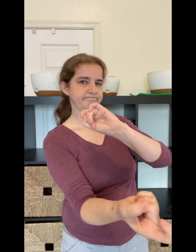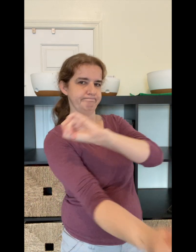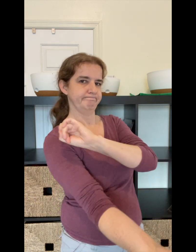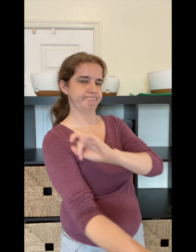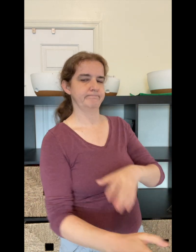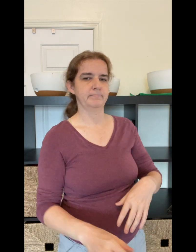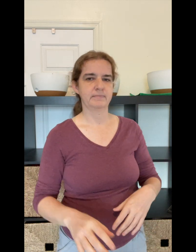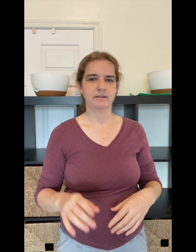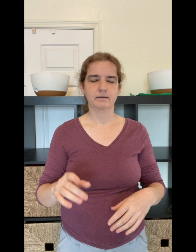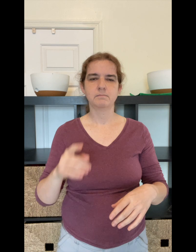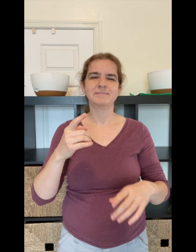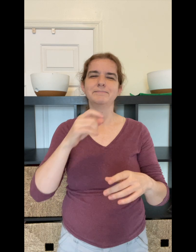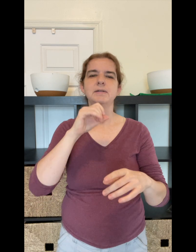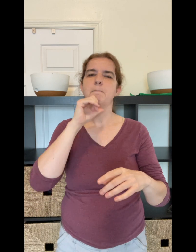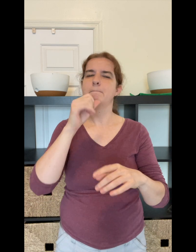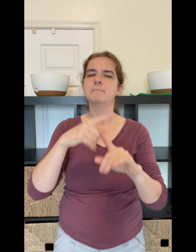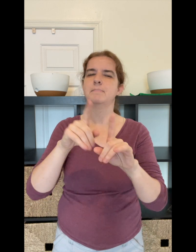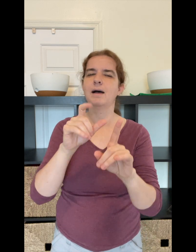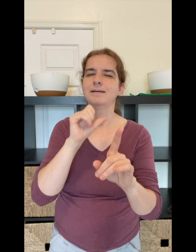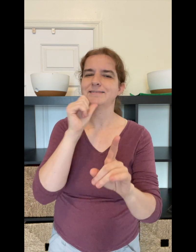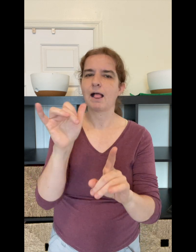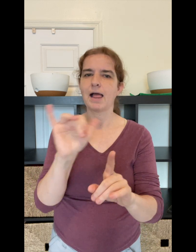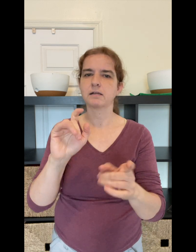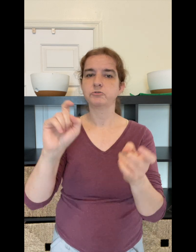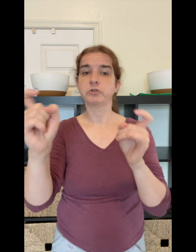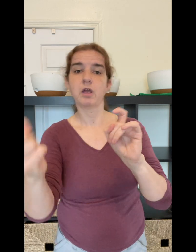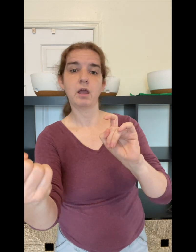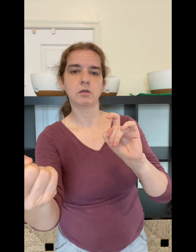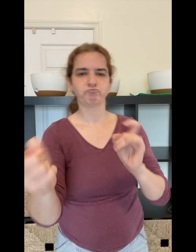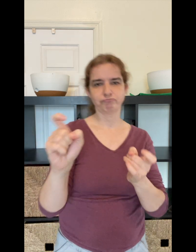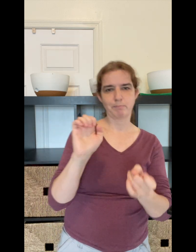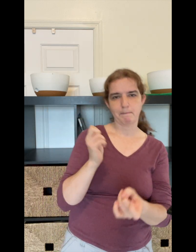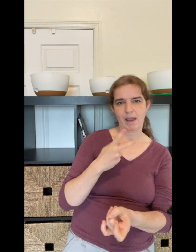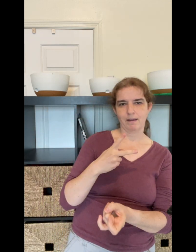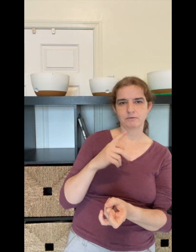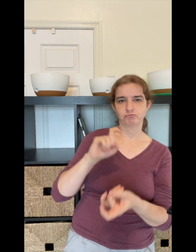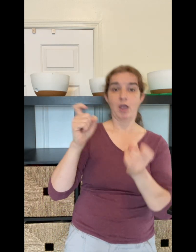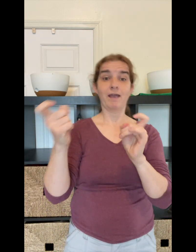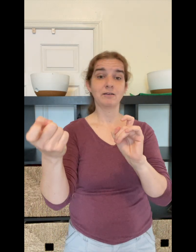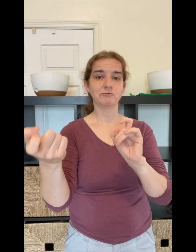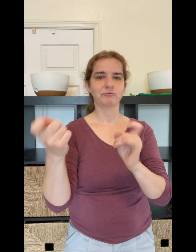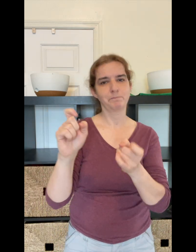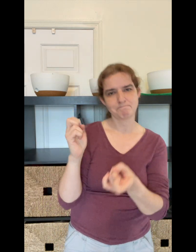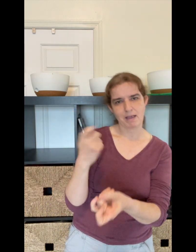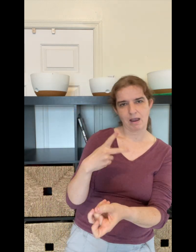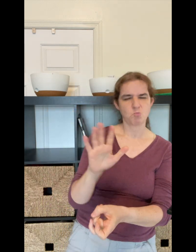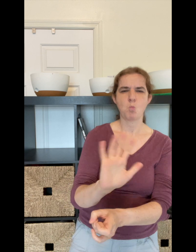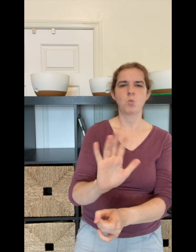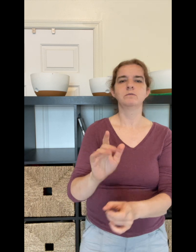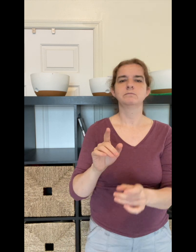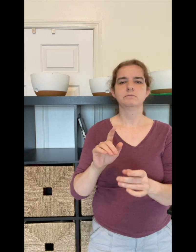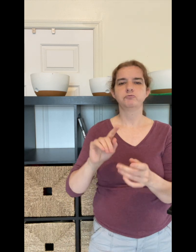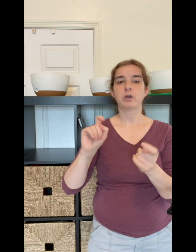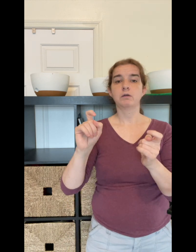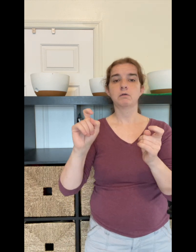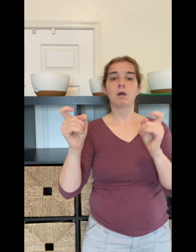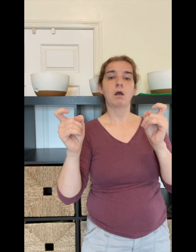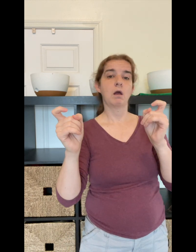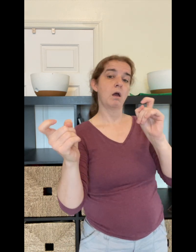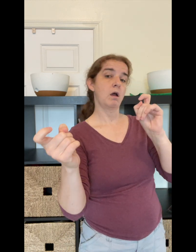over time, the information data keeps adjusting in the same direction. It can't be changing one way, changing back the other, changing one way, changing back